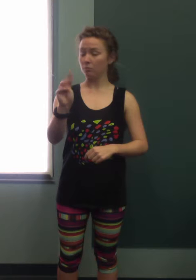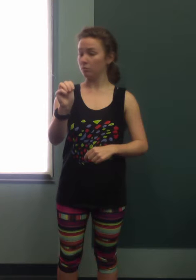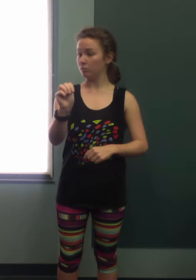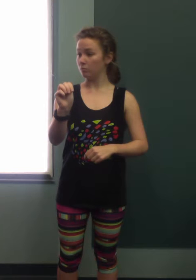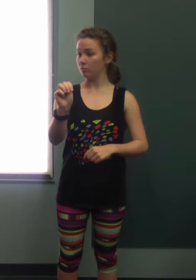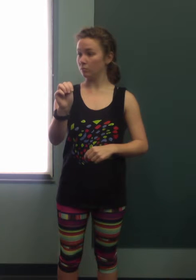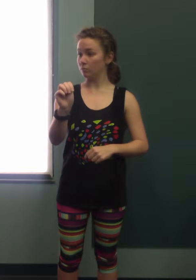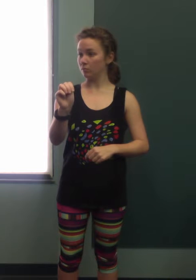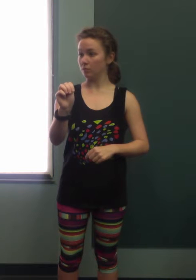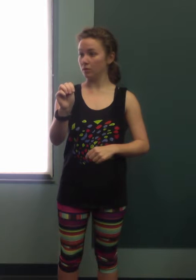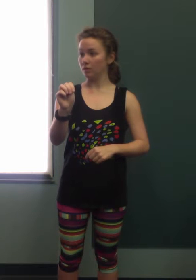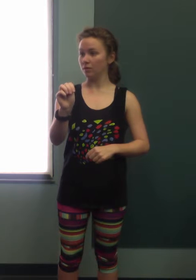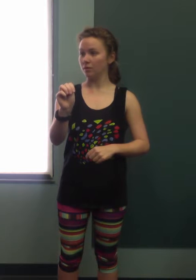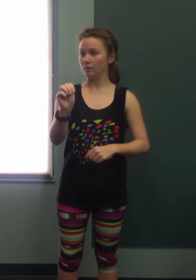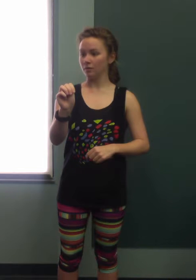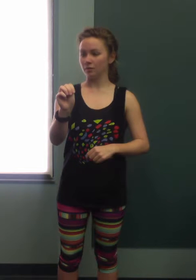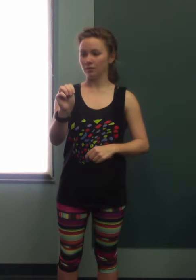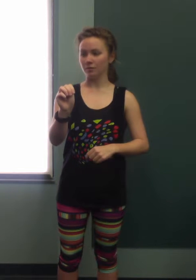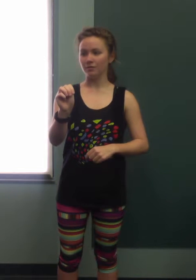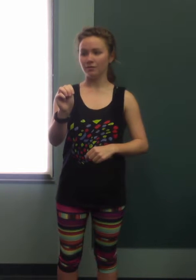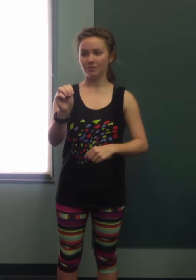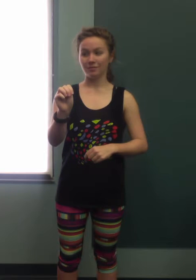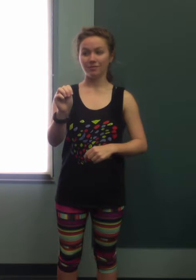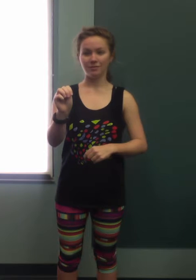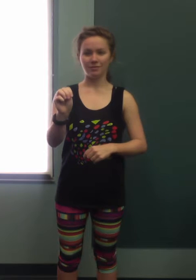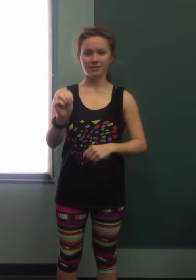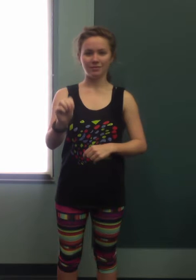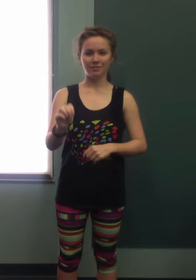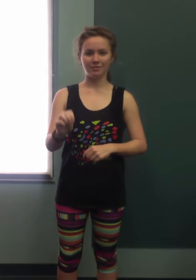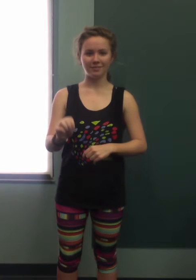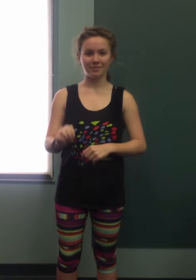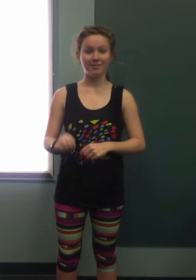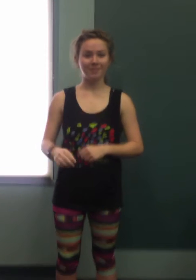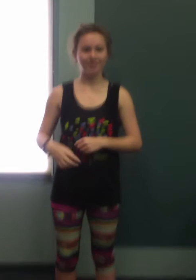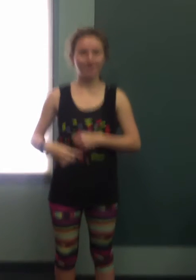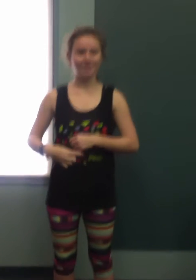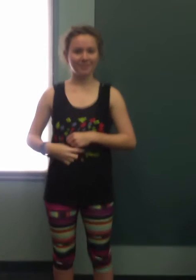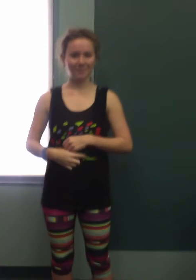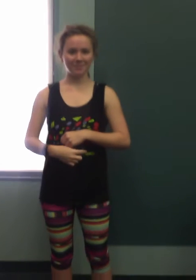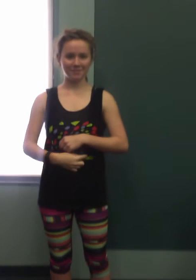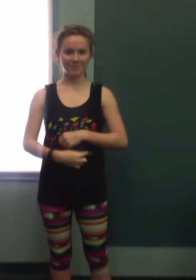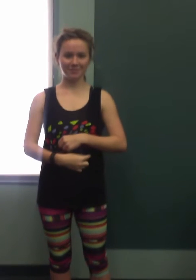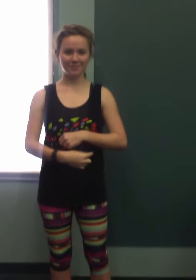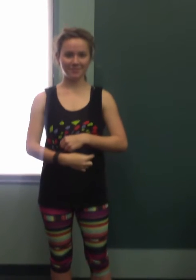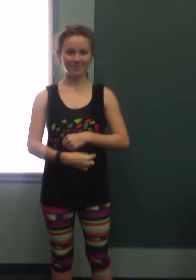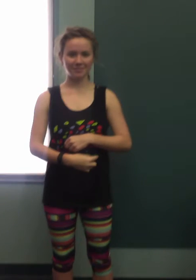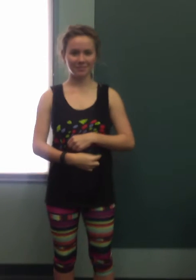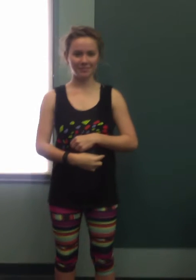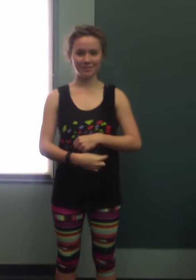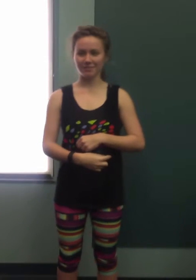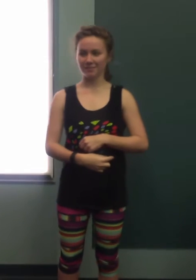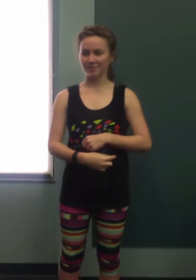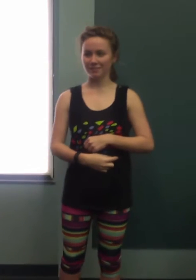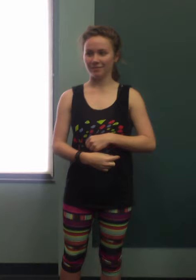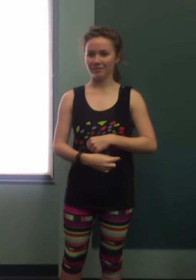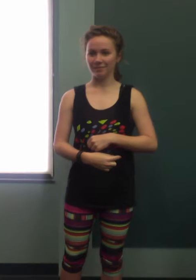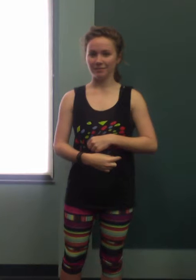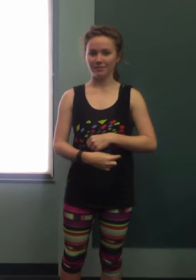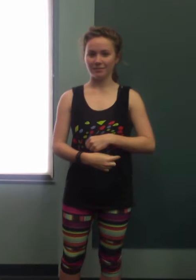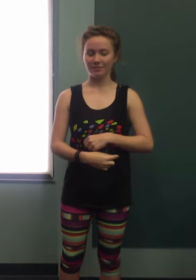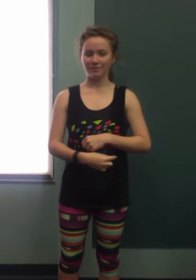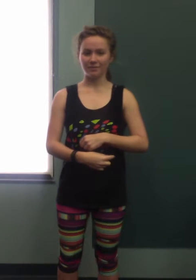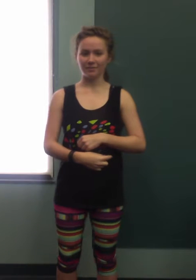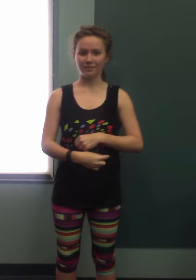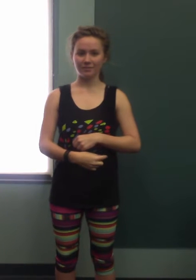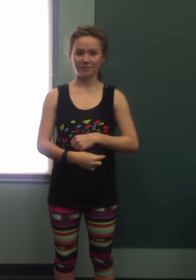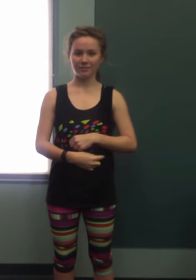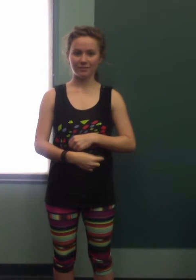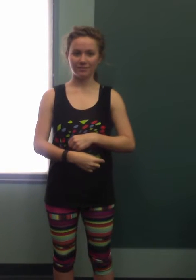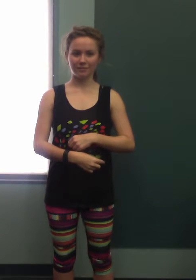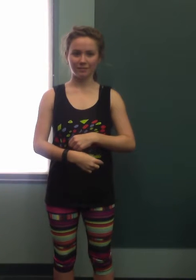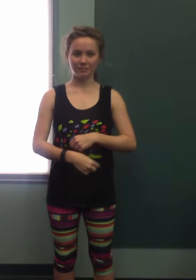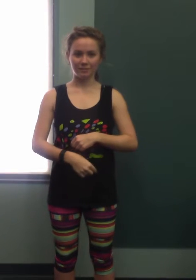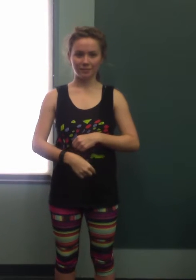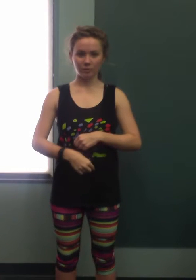There are a few important things that connect here. The first one is going to be the gallbladder, and then we're going to have this bile duct that will empty down into